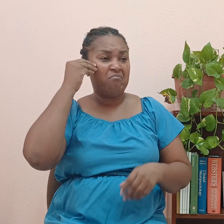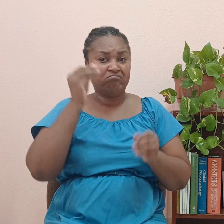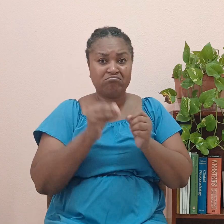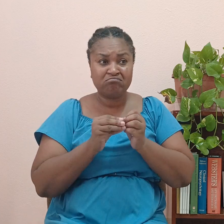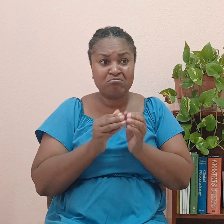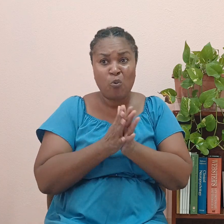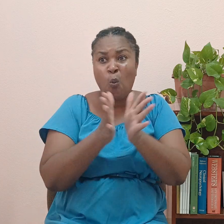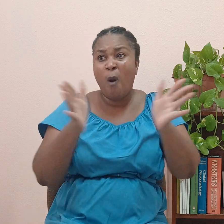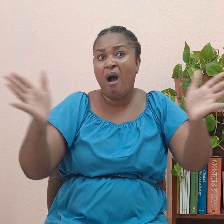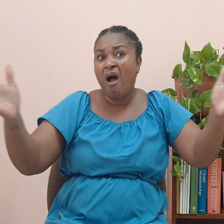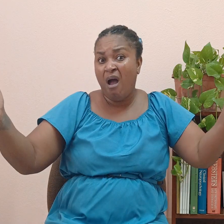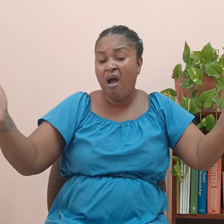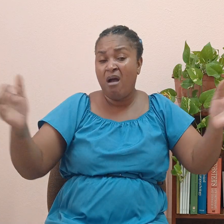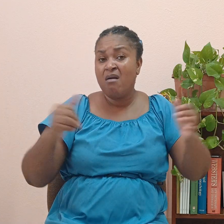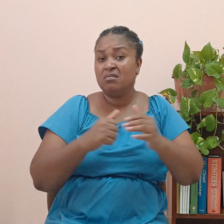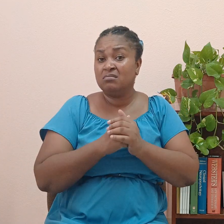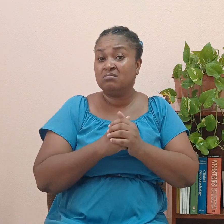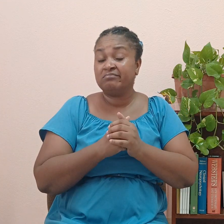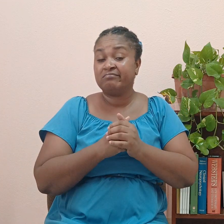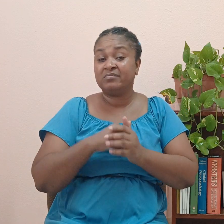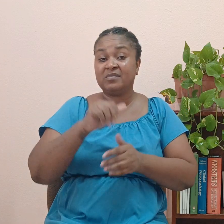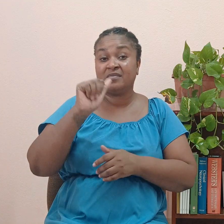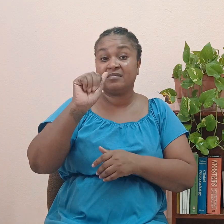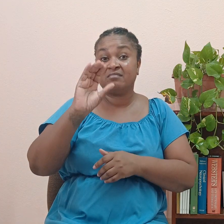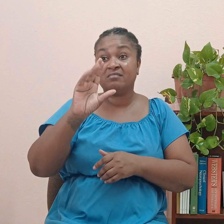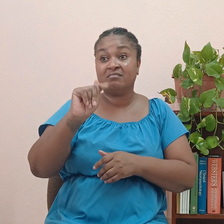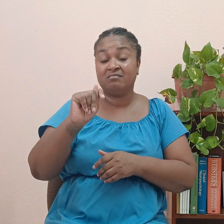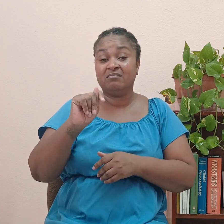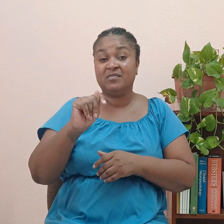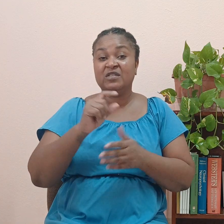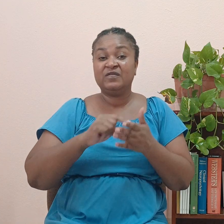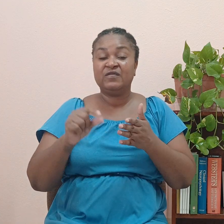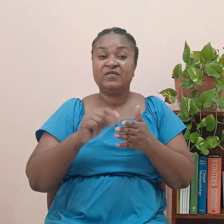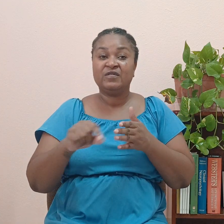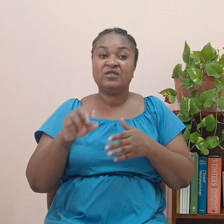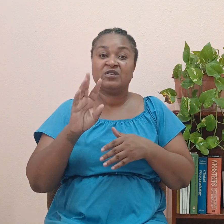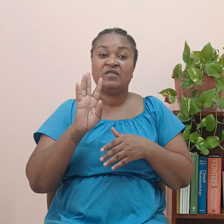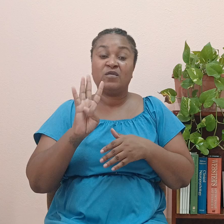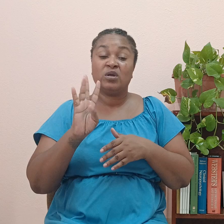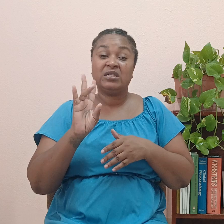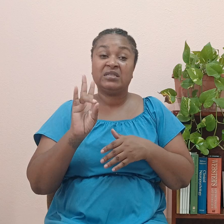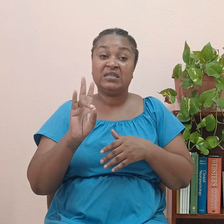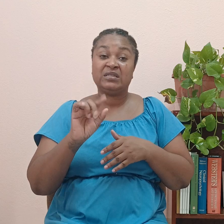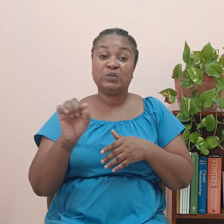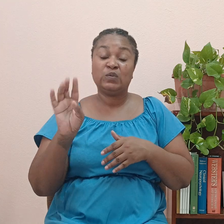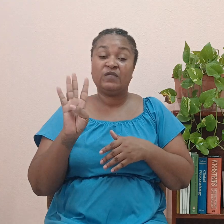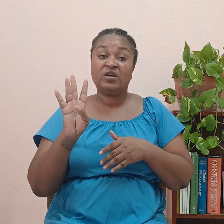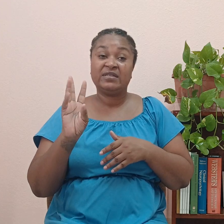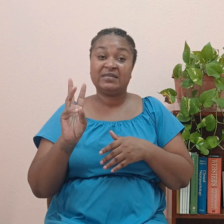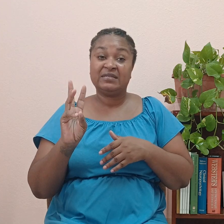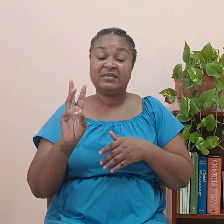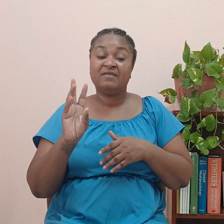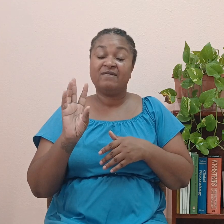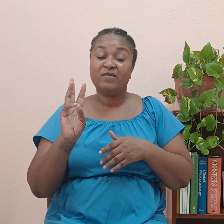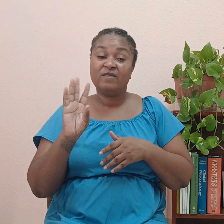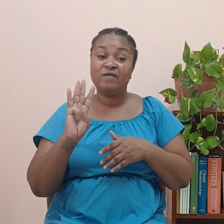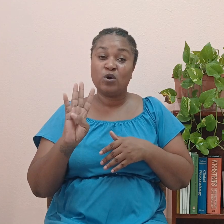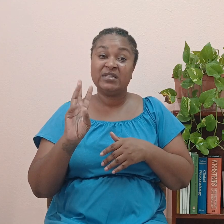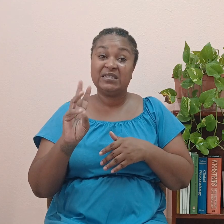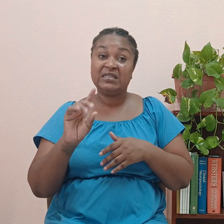Acts 2, verses 46 to 47 shows that the early church